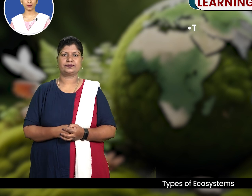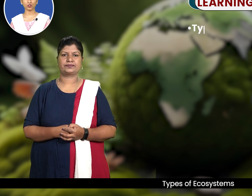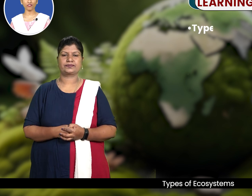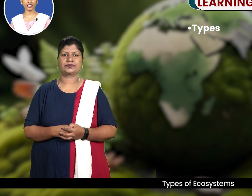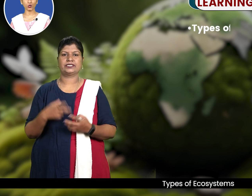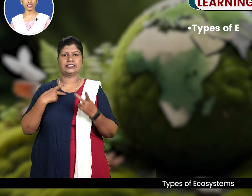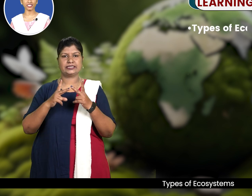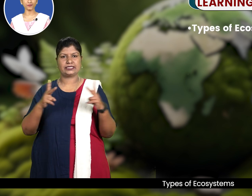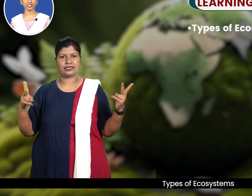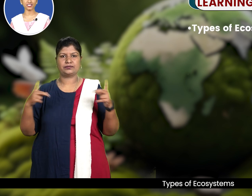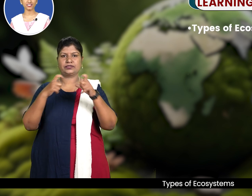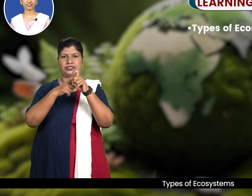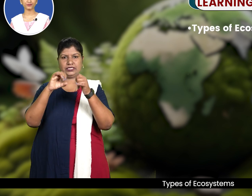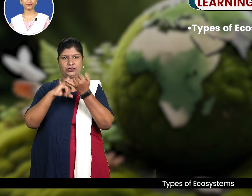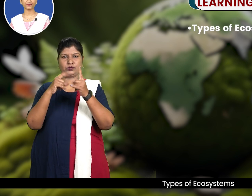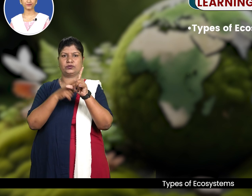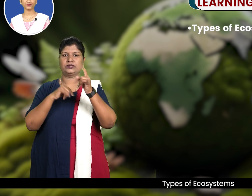types of ecosystems,